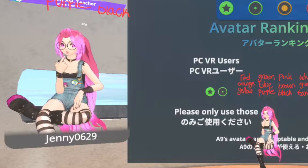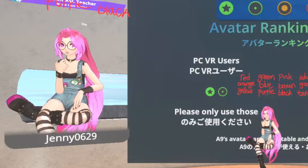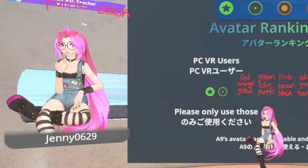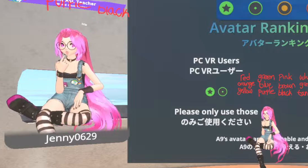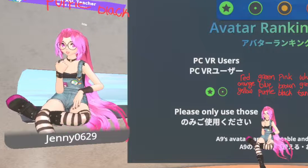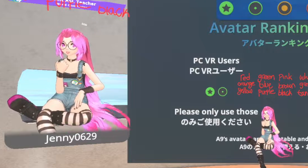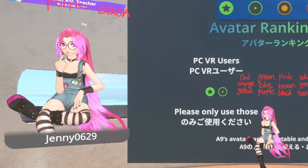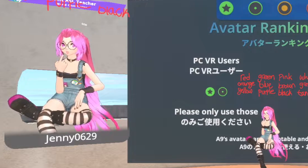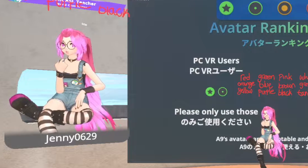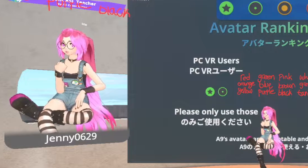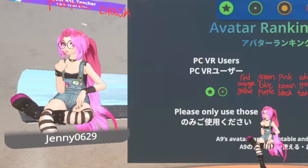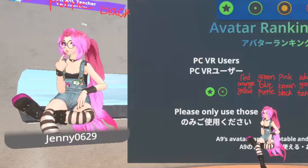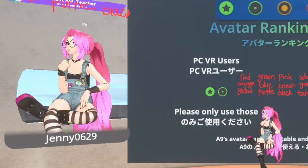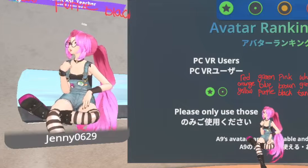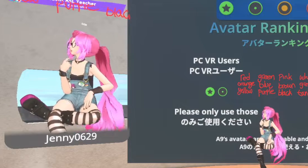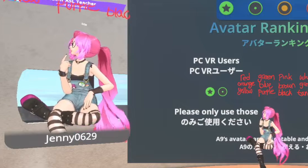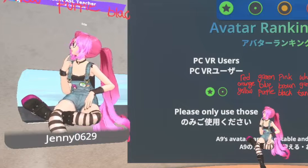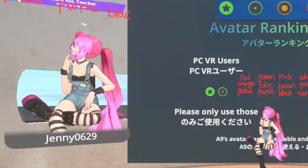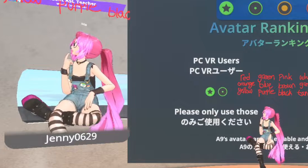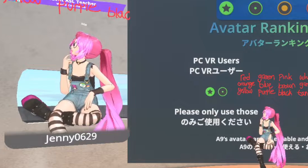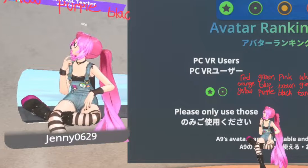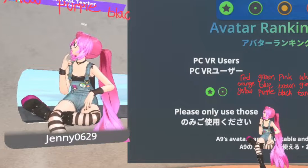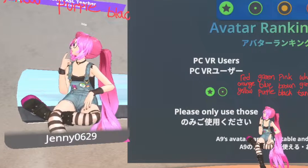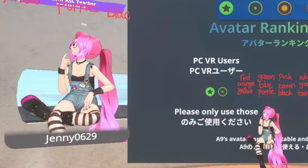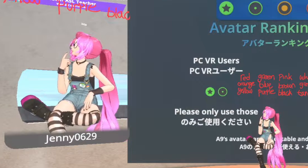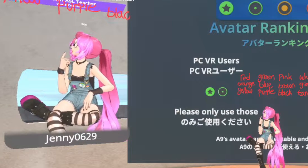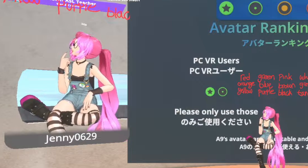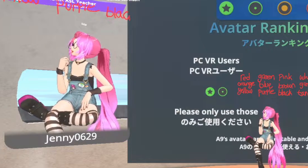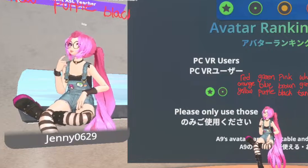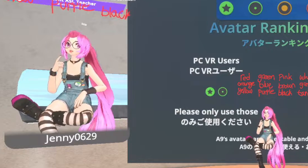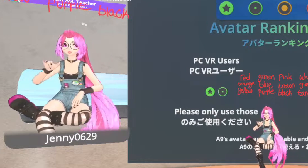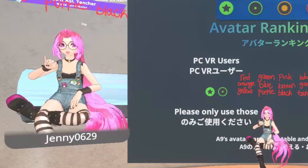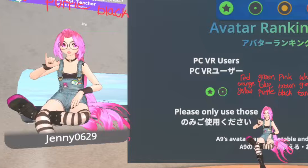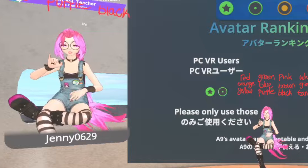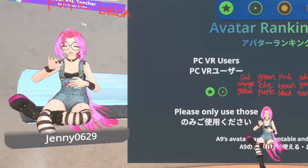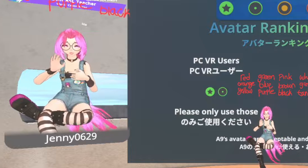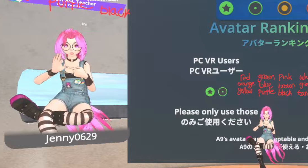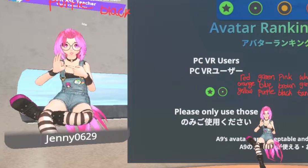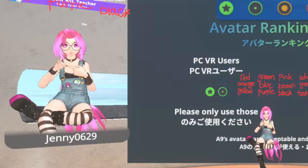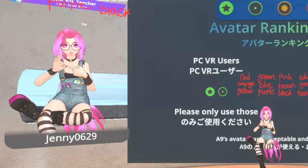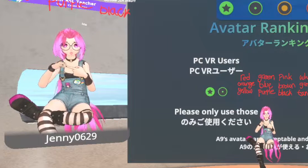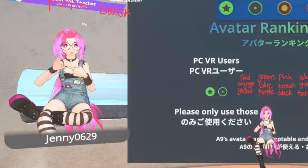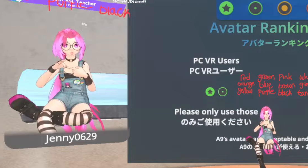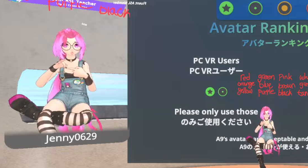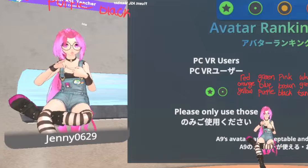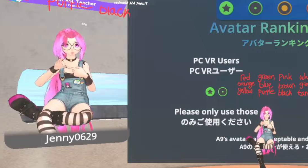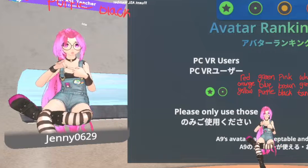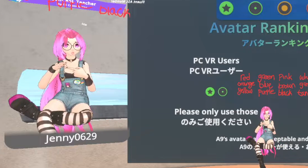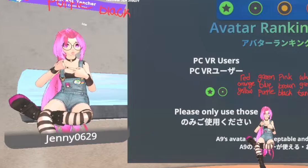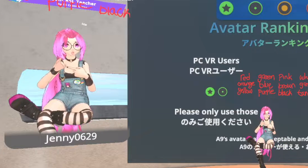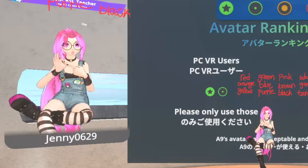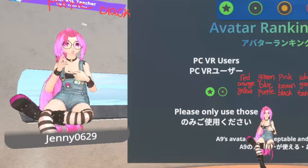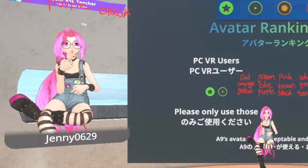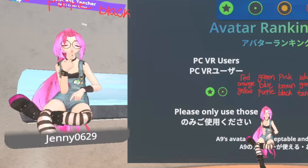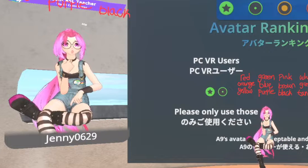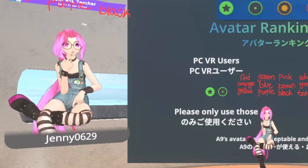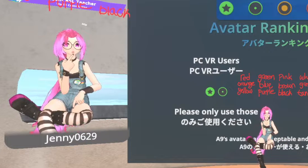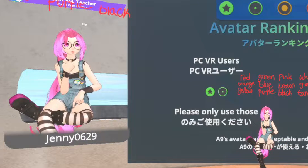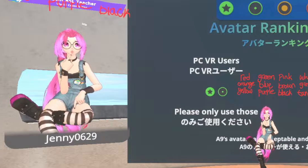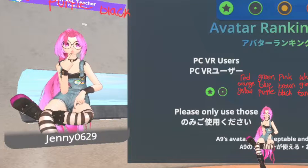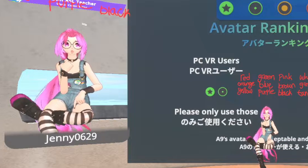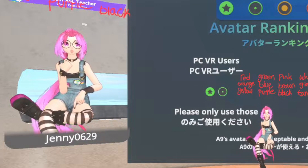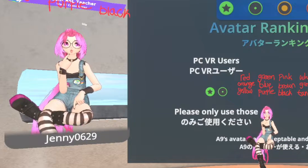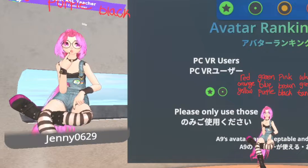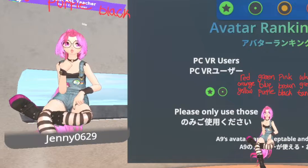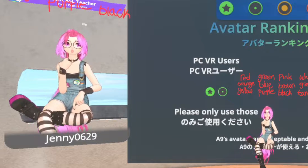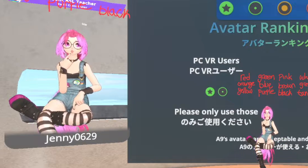If this is not a good memory aid for you, you don't have to use it. But this is how a lot of people also think strawberries are red.